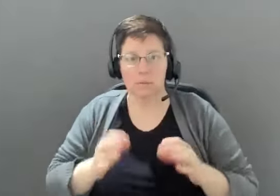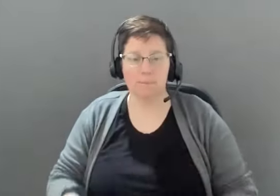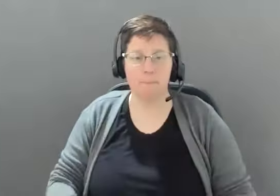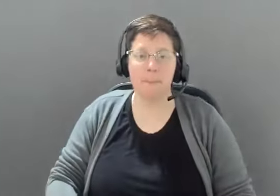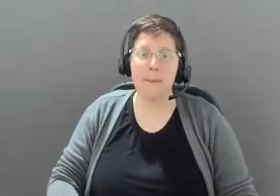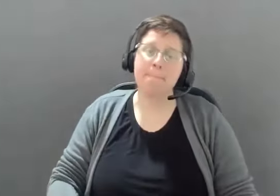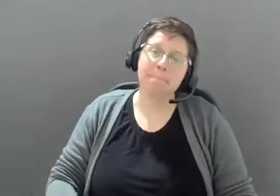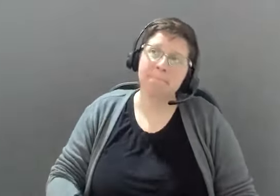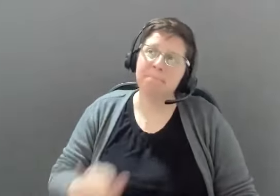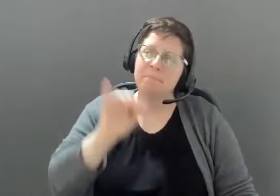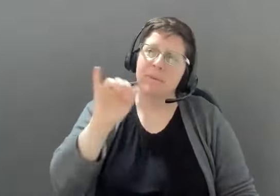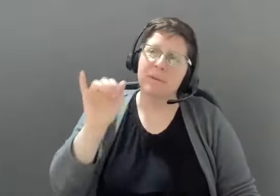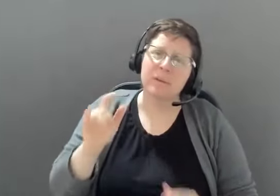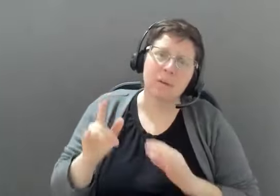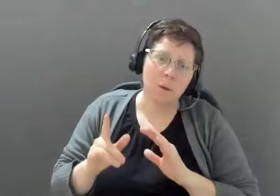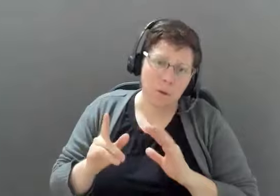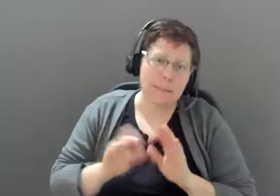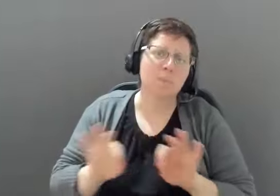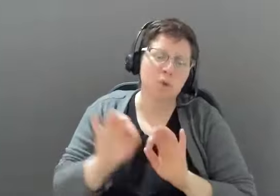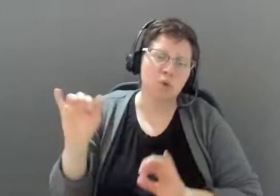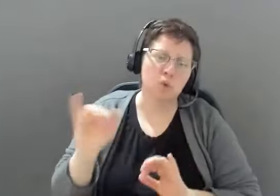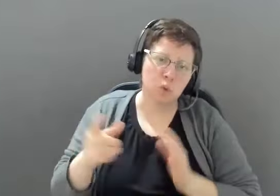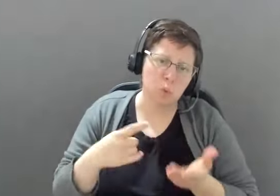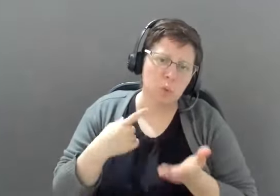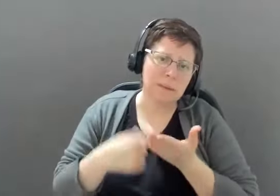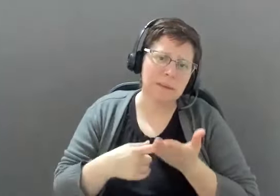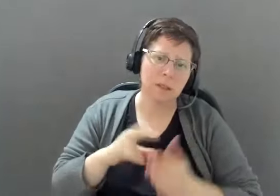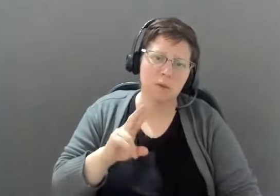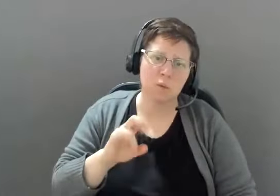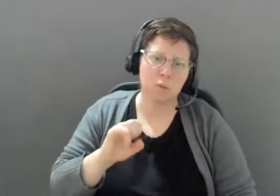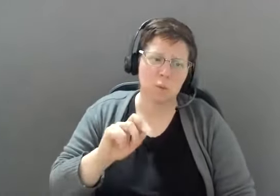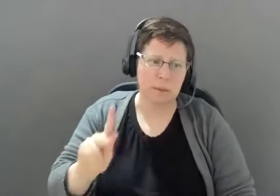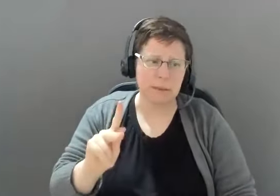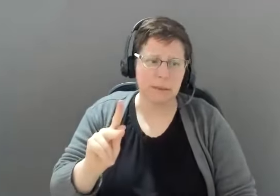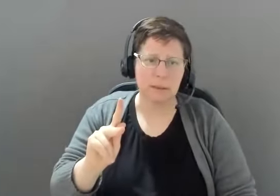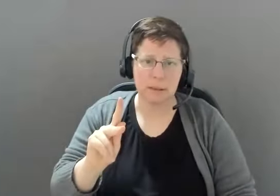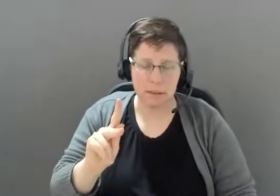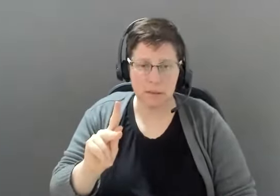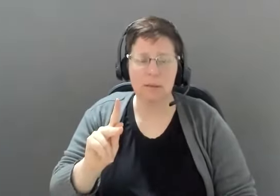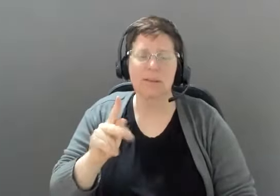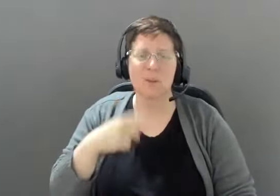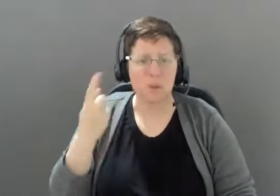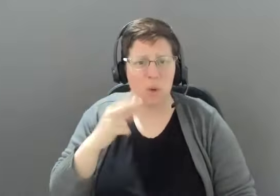potentially always talking about the risks. There's always risks of lifting a publication ban, because once it's done, it's